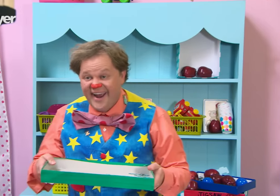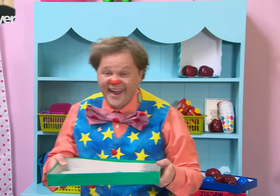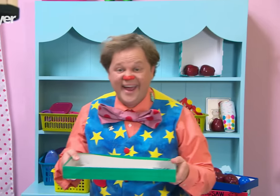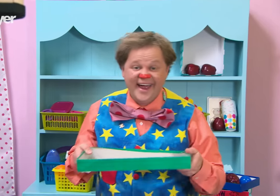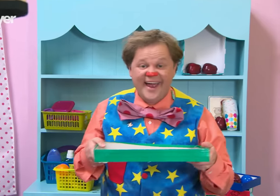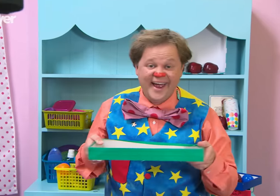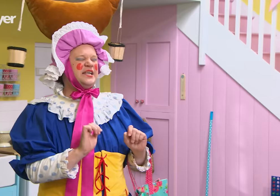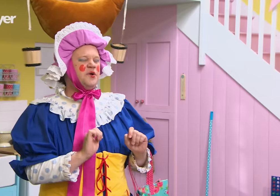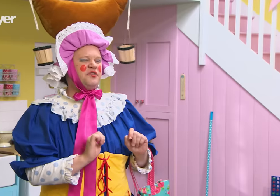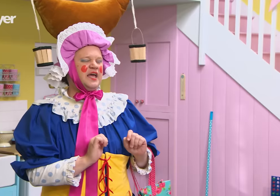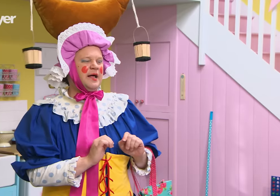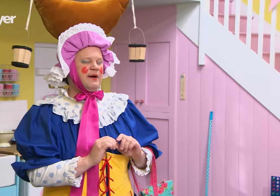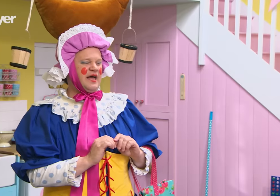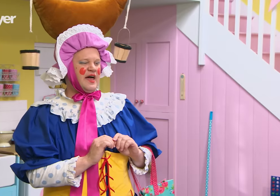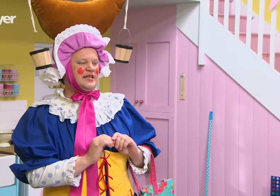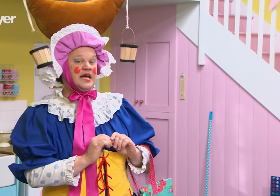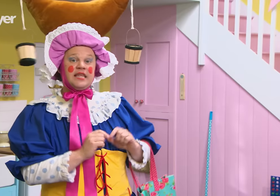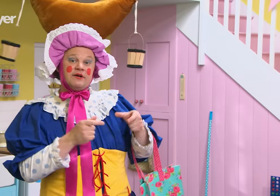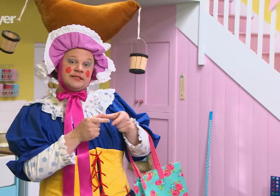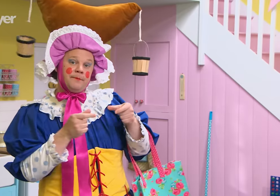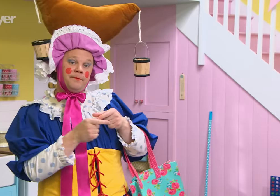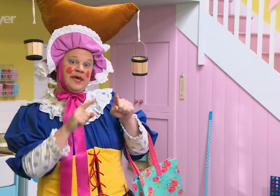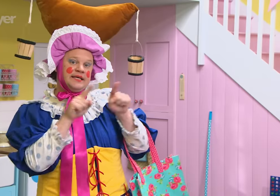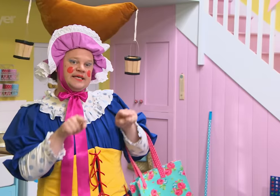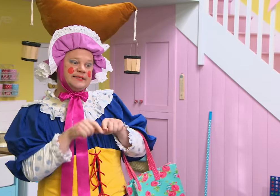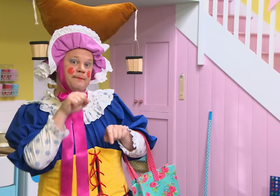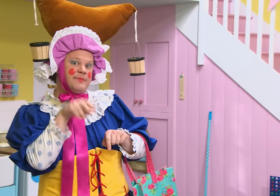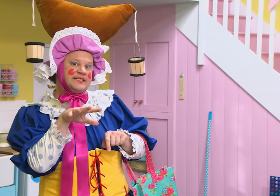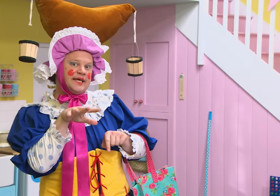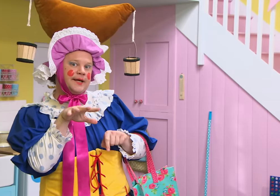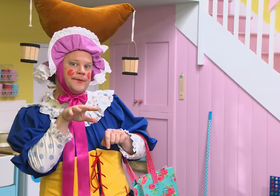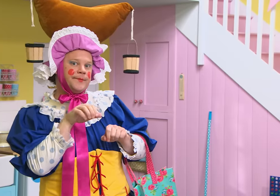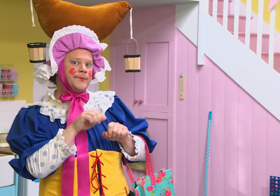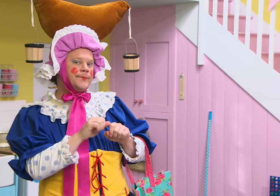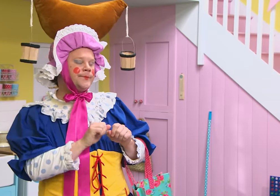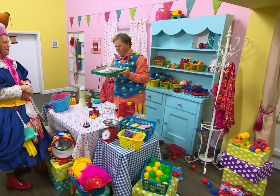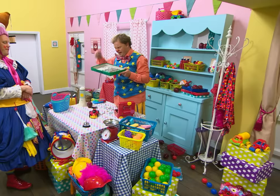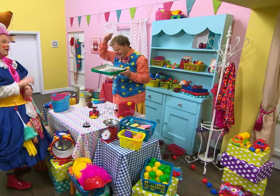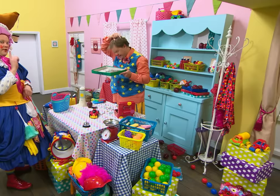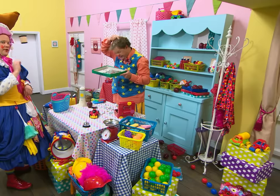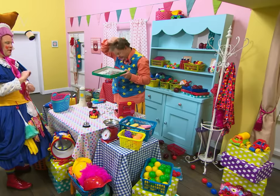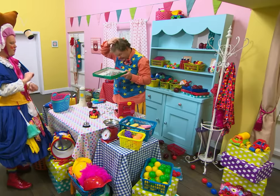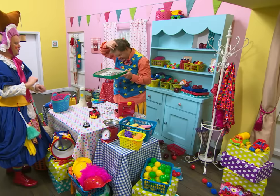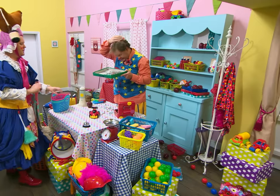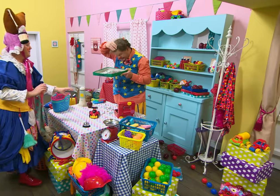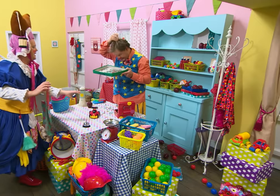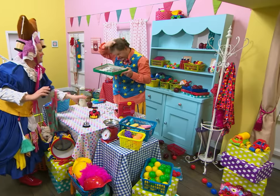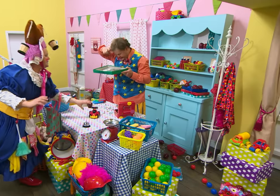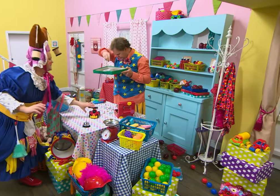No, I don't think I'll buy that. There are some pieces missing. Well, you know what? This